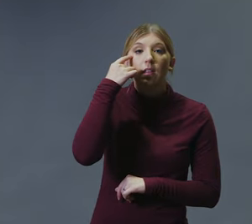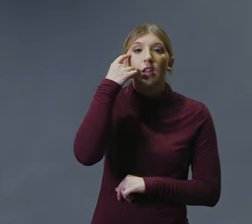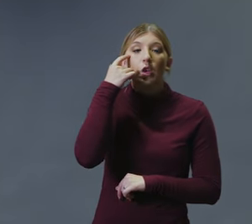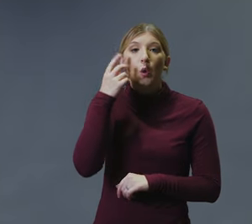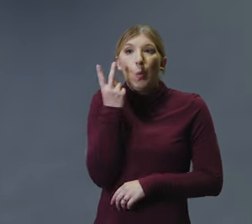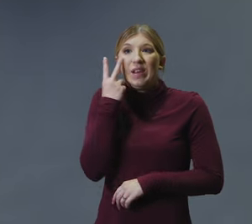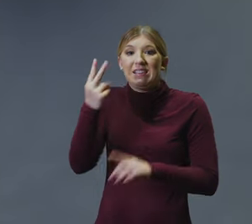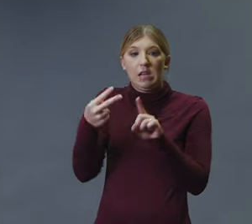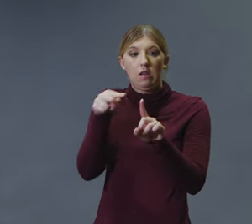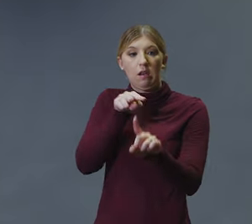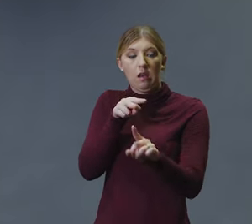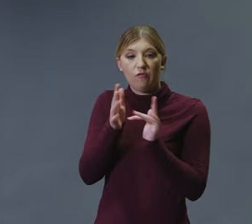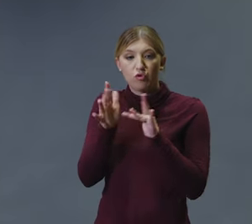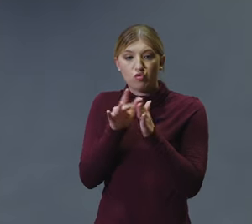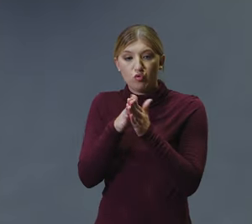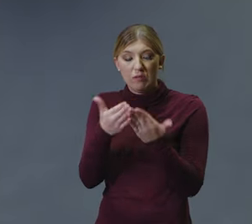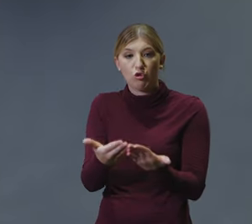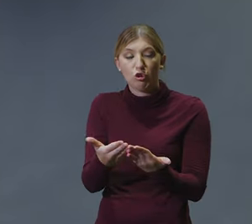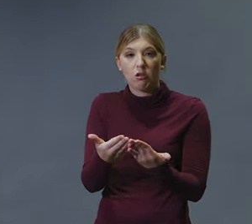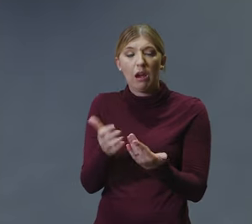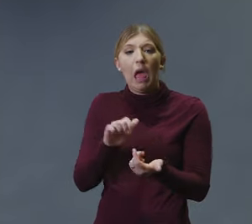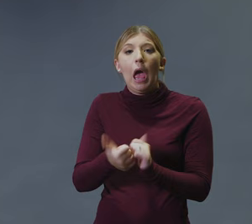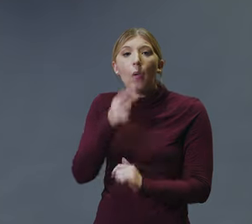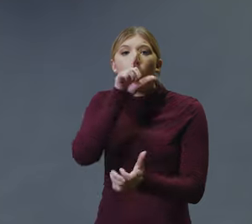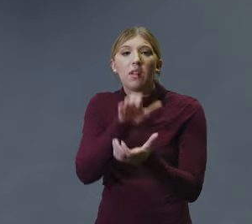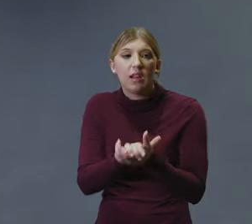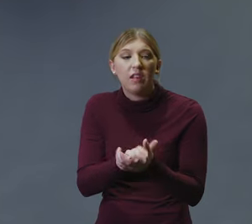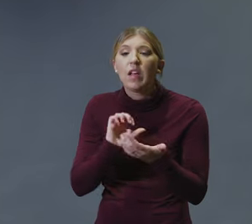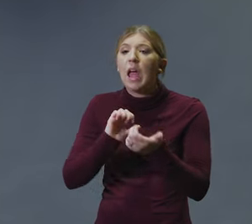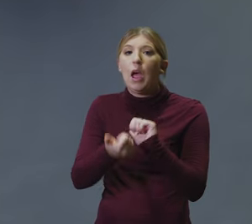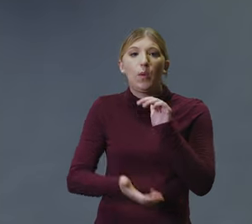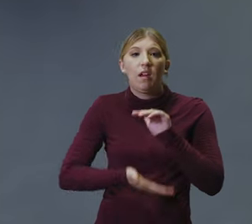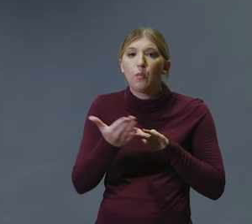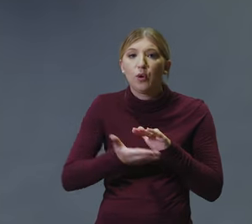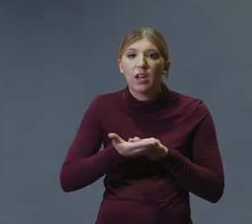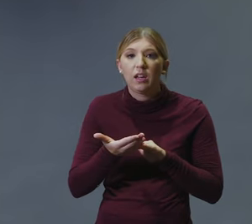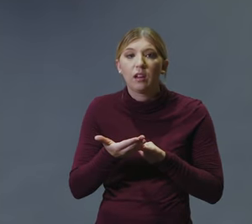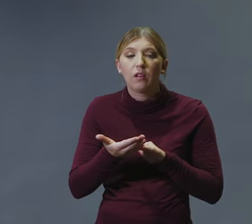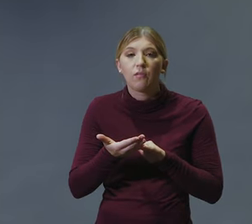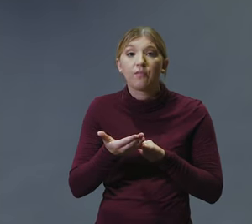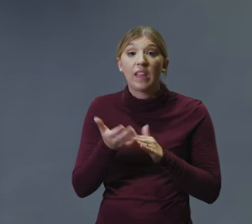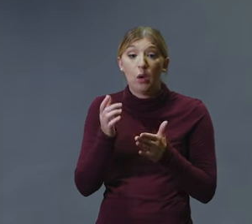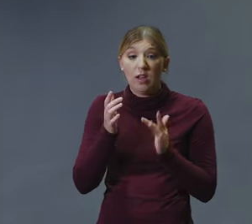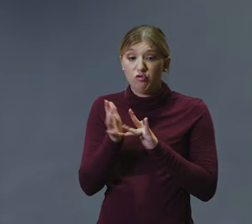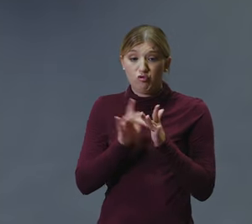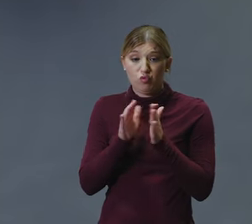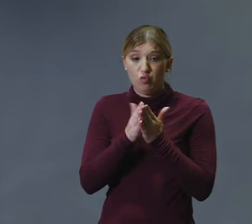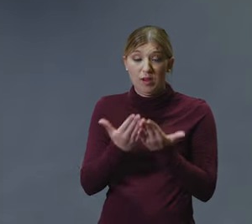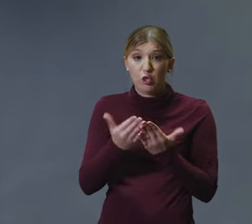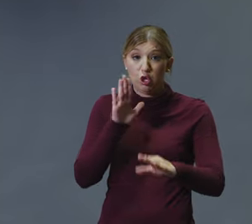through the lens of Scripture, how we believe, how we operate. And when Scripture is calling us